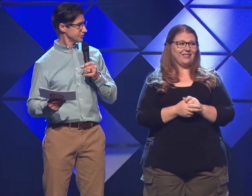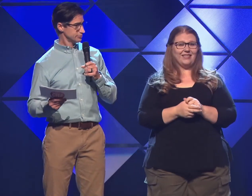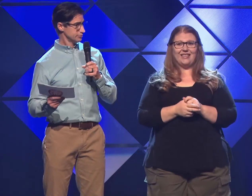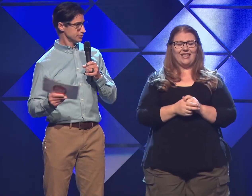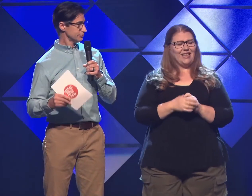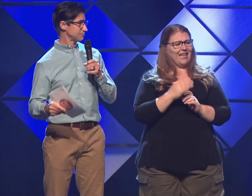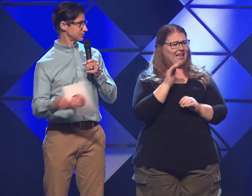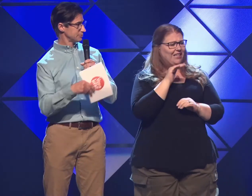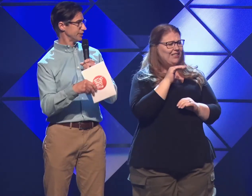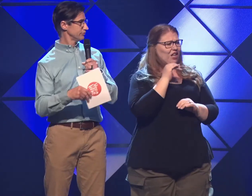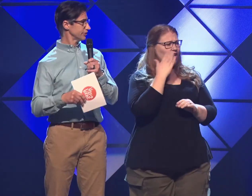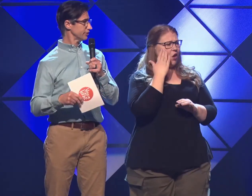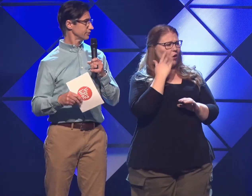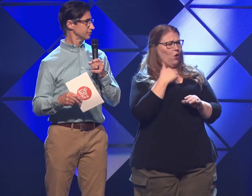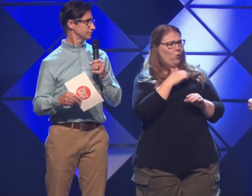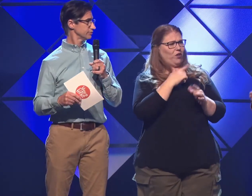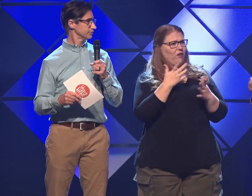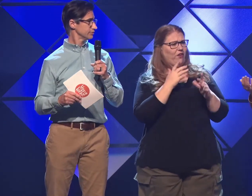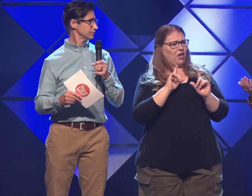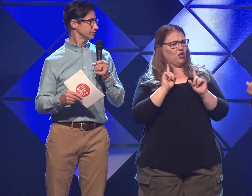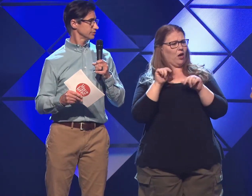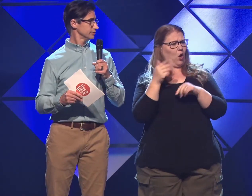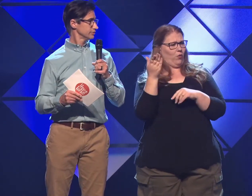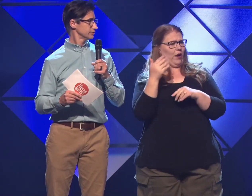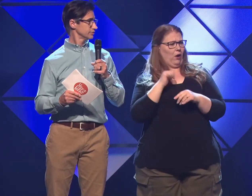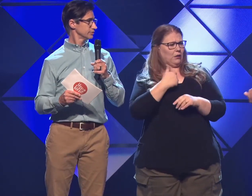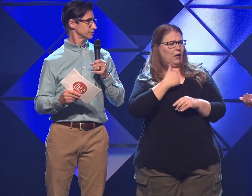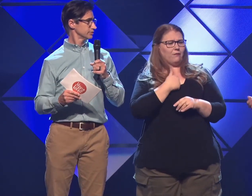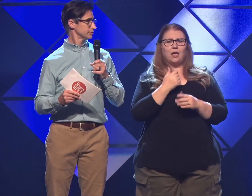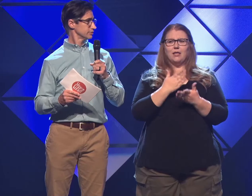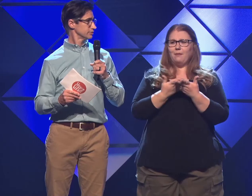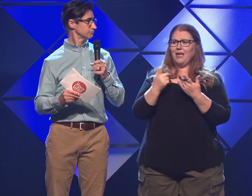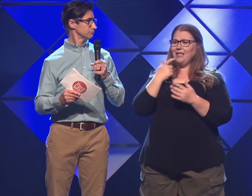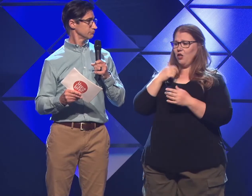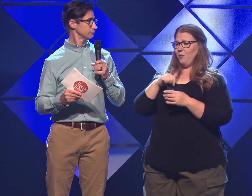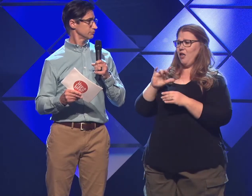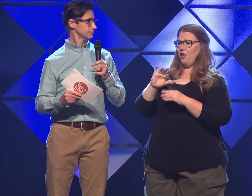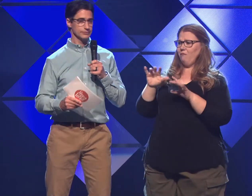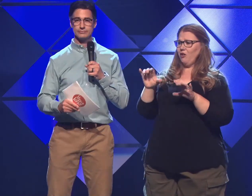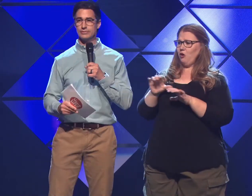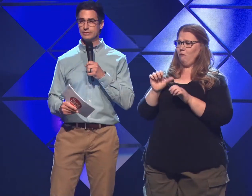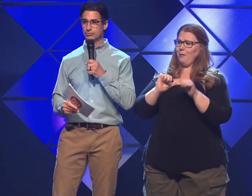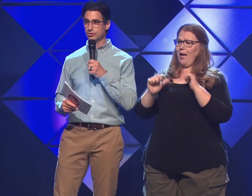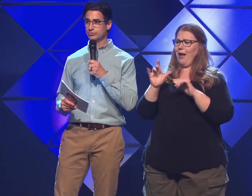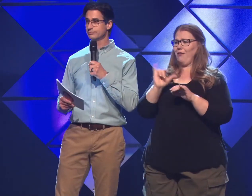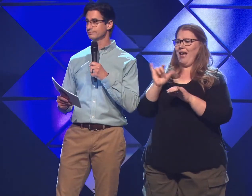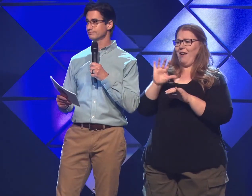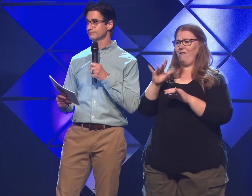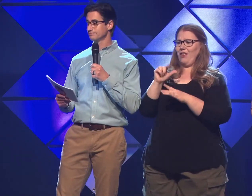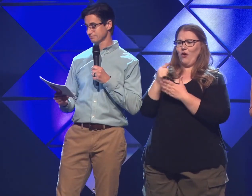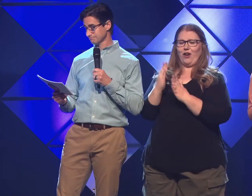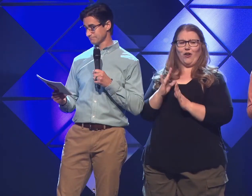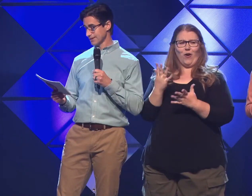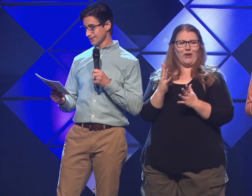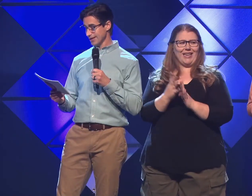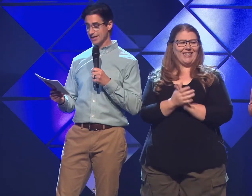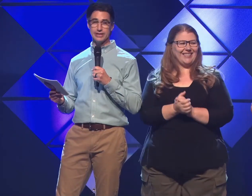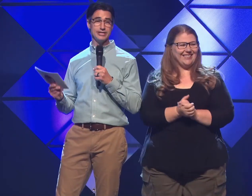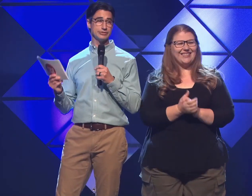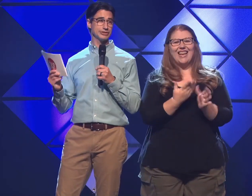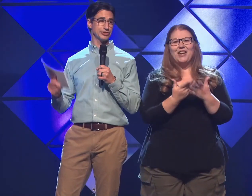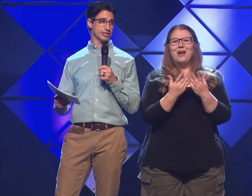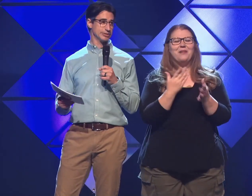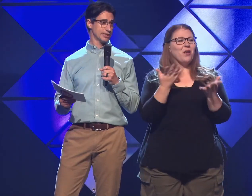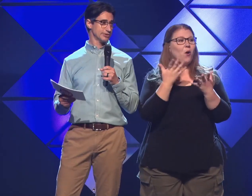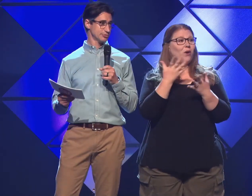Melissa, we should wrap this up and head over there. Yet something tells me you act like a 5th grader already. Rude. Anyway,